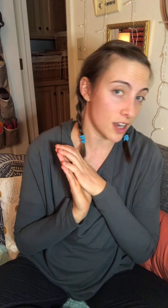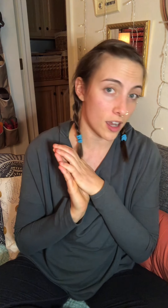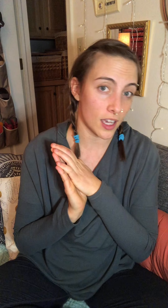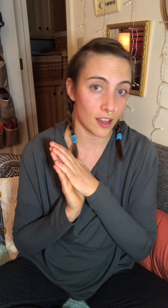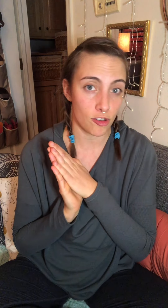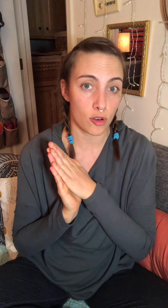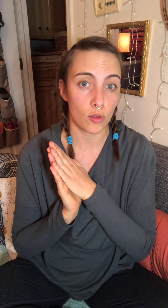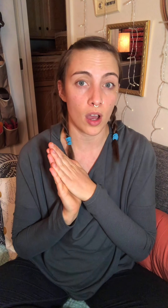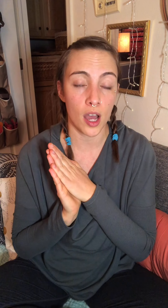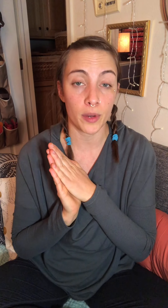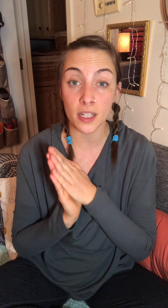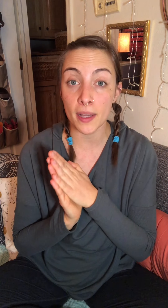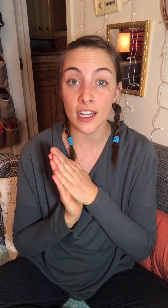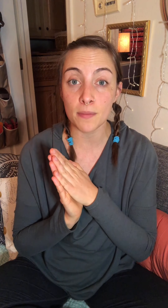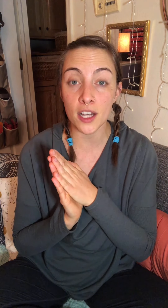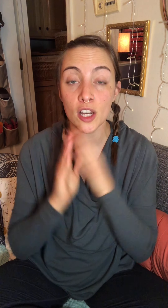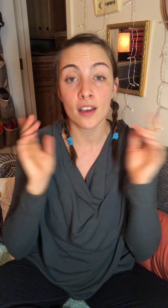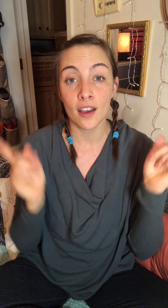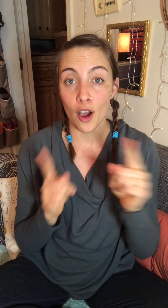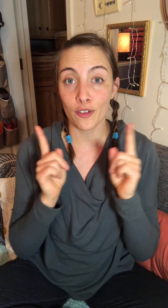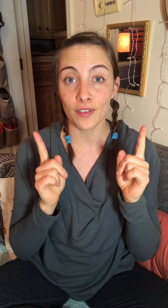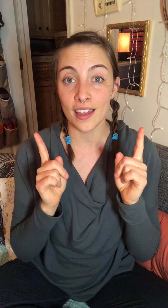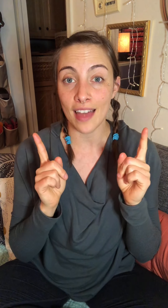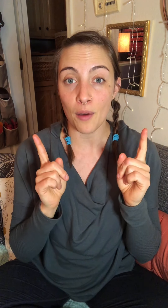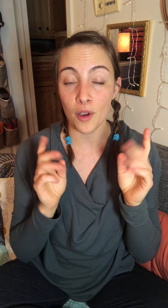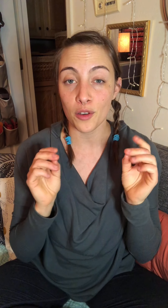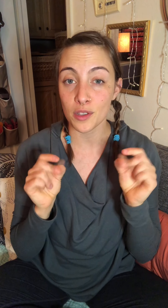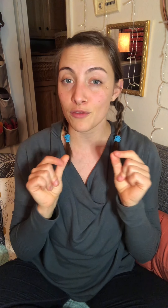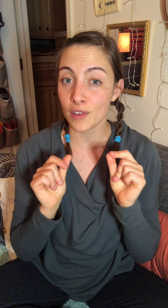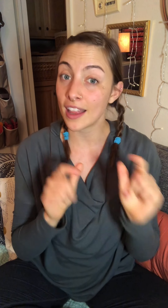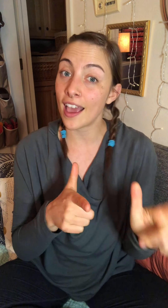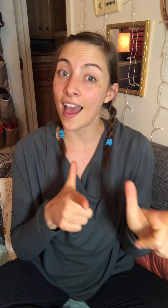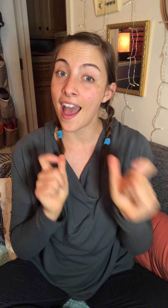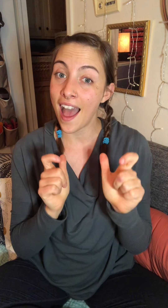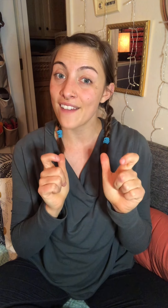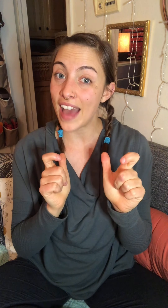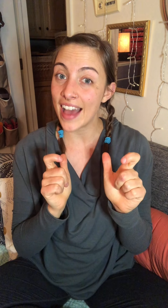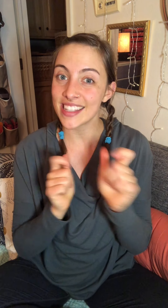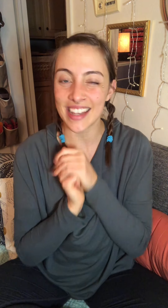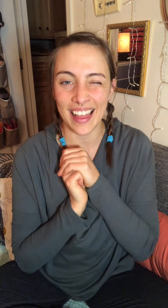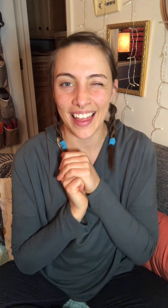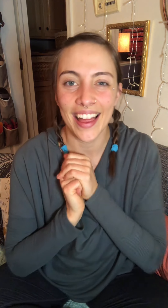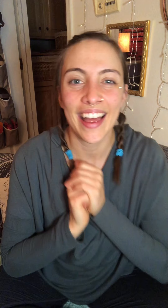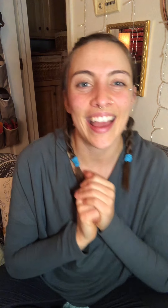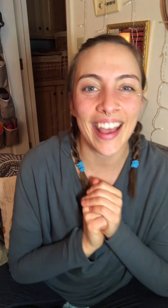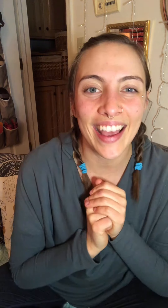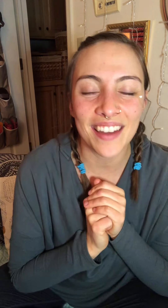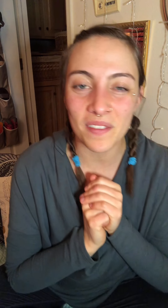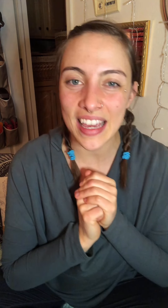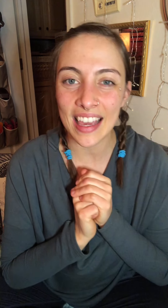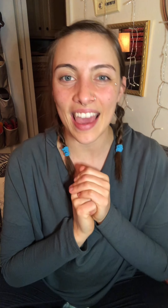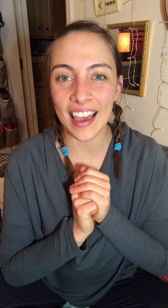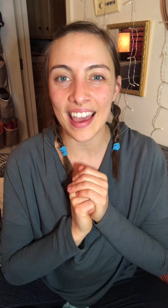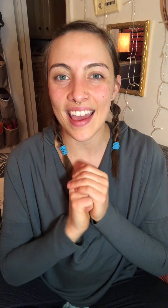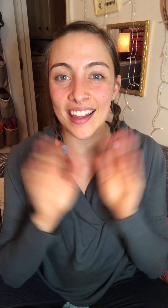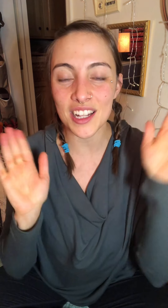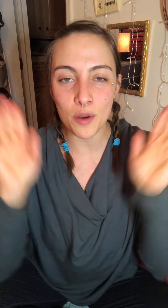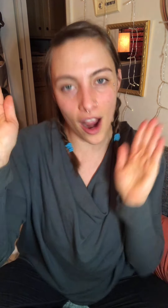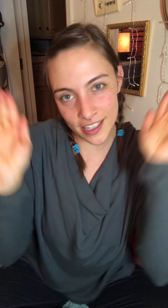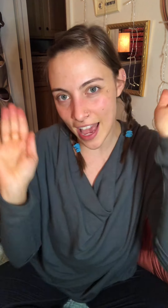talking through or explaining as much. Hopefully that goes really fast and we can get to our test